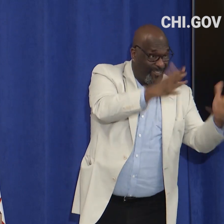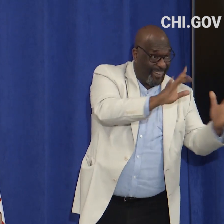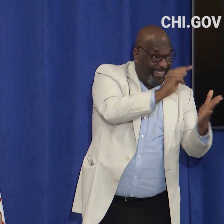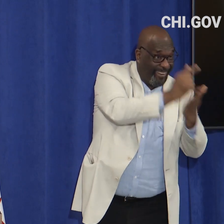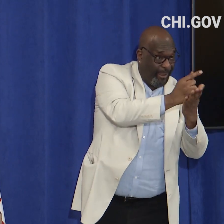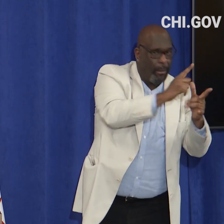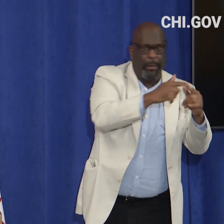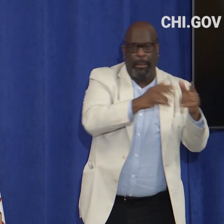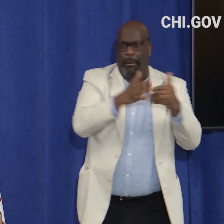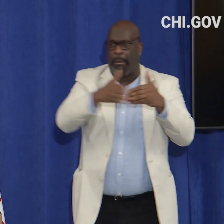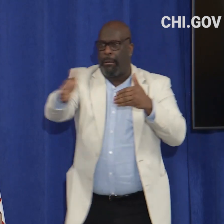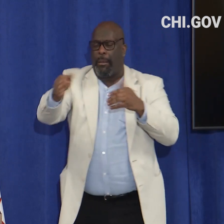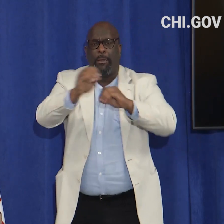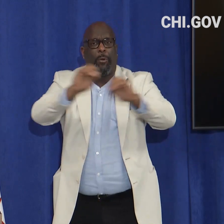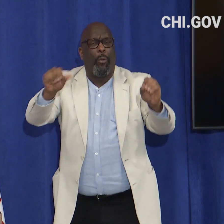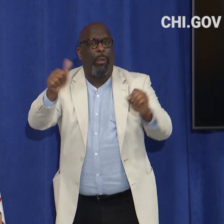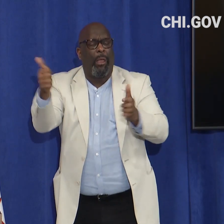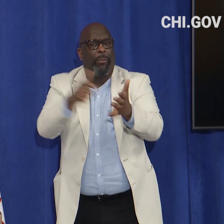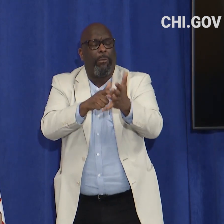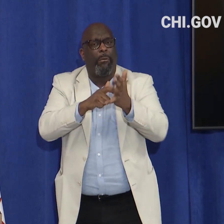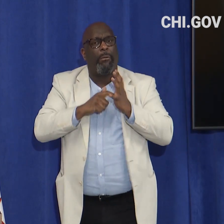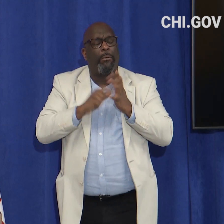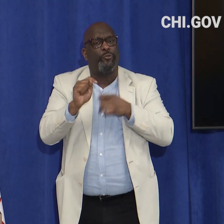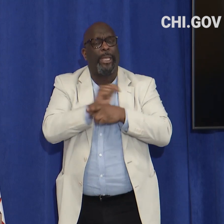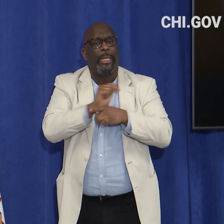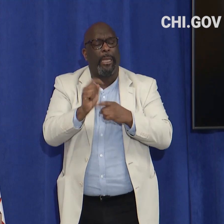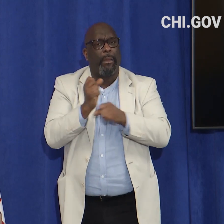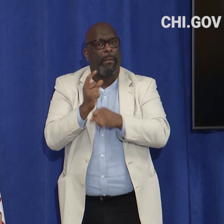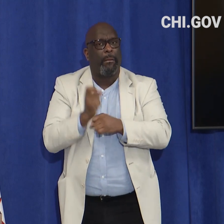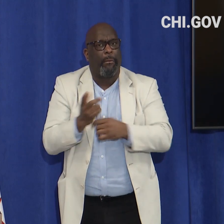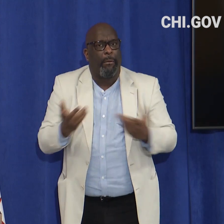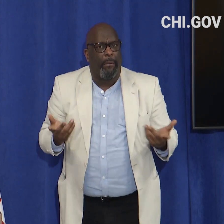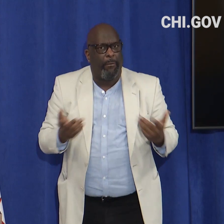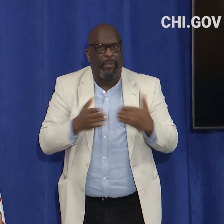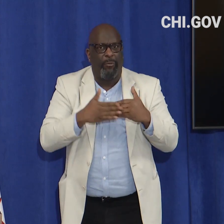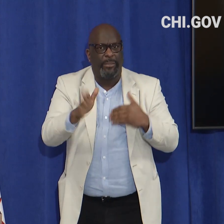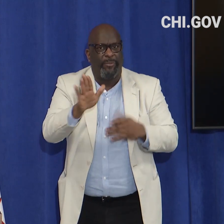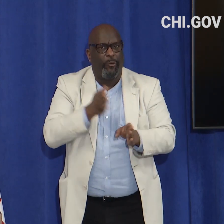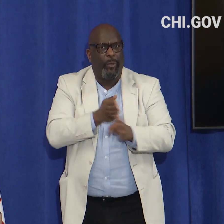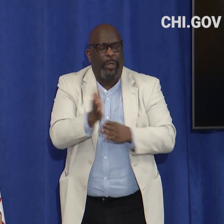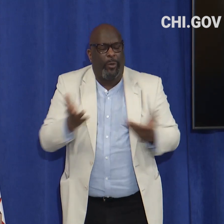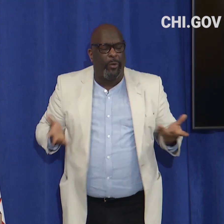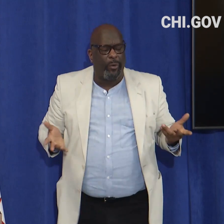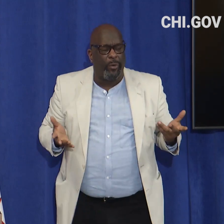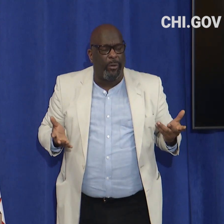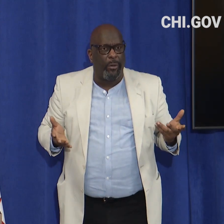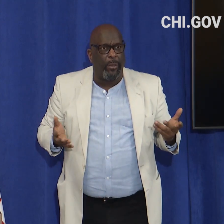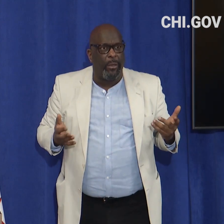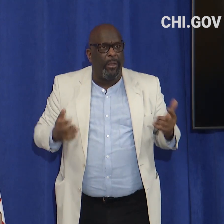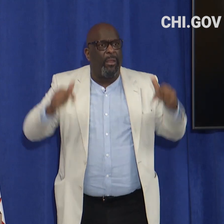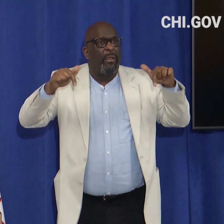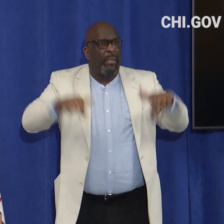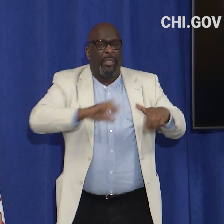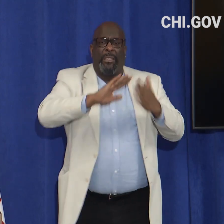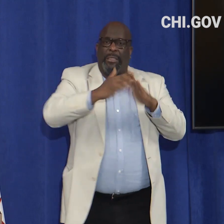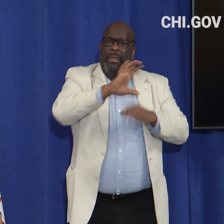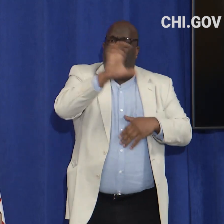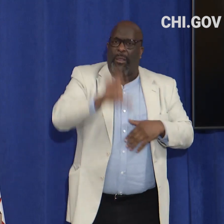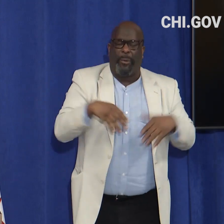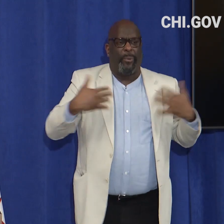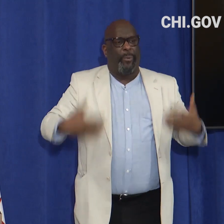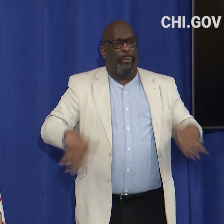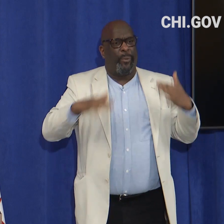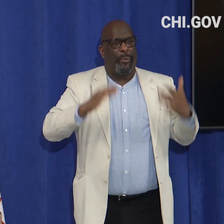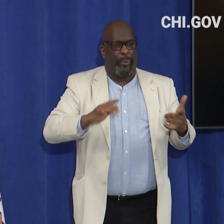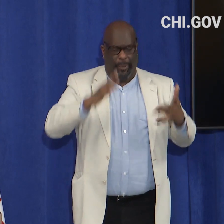no other mandatory annual training for them for the rest of their career. This city has completely turned